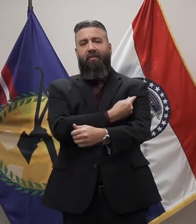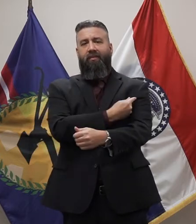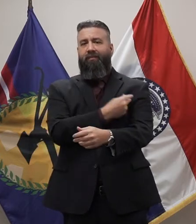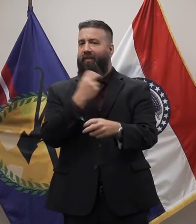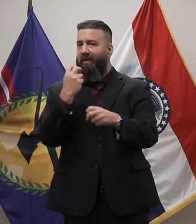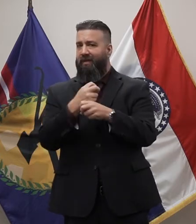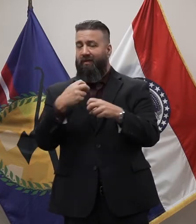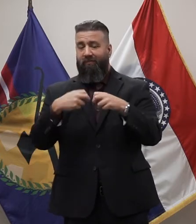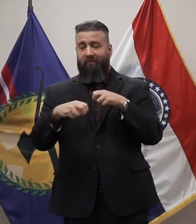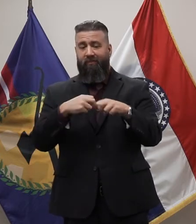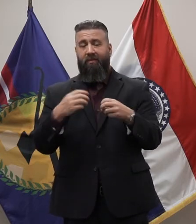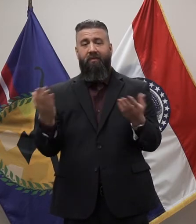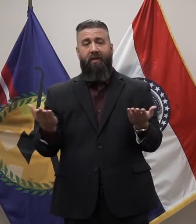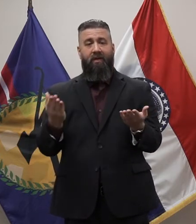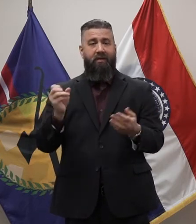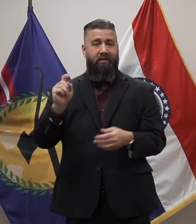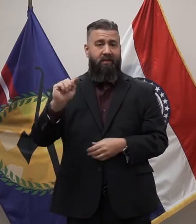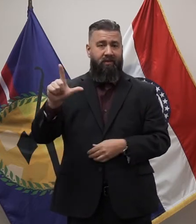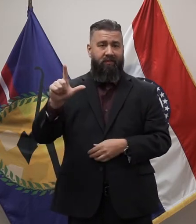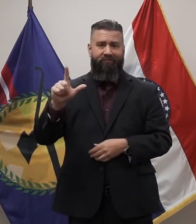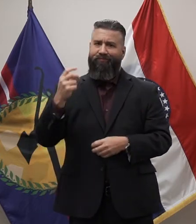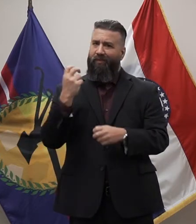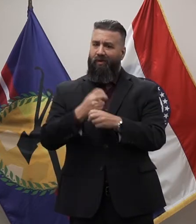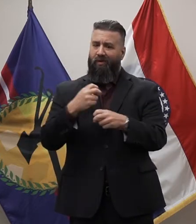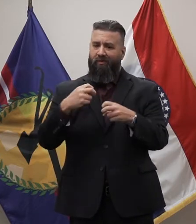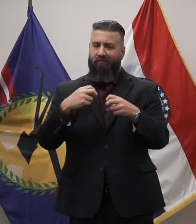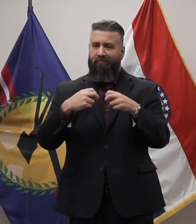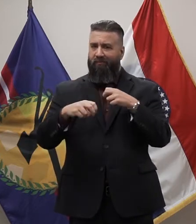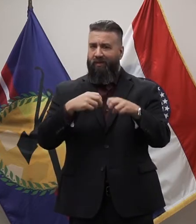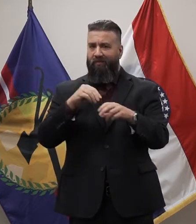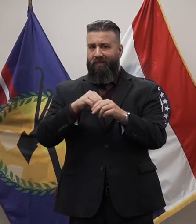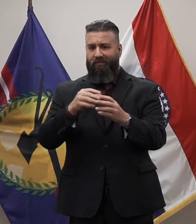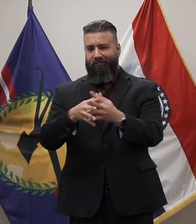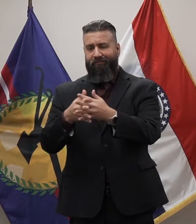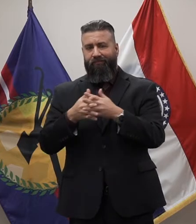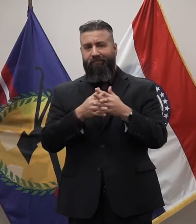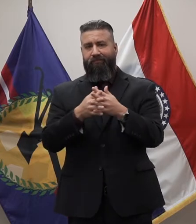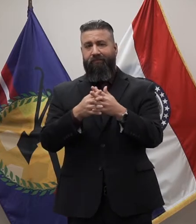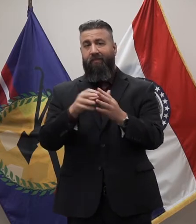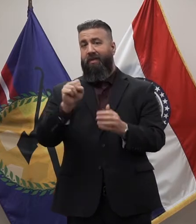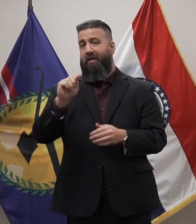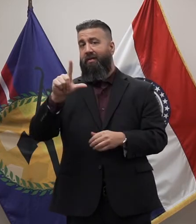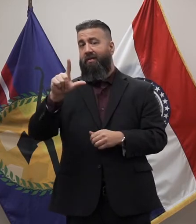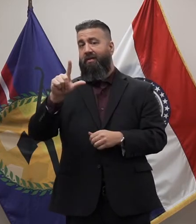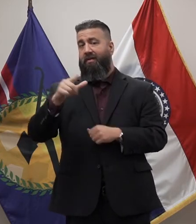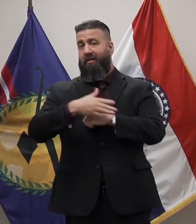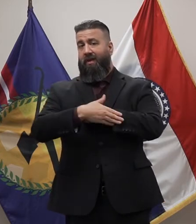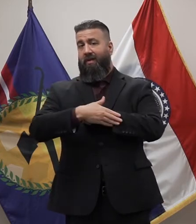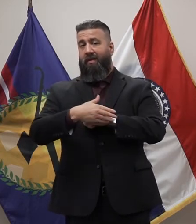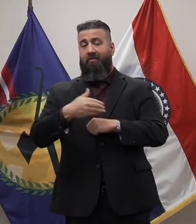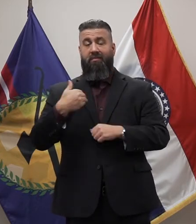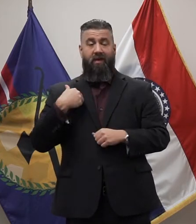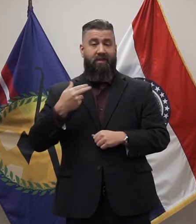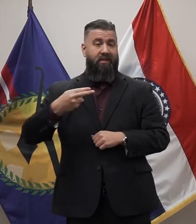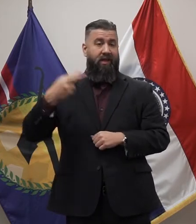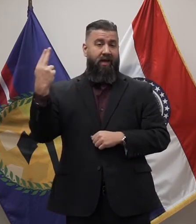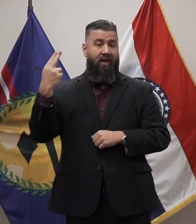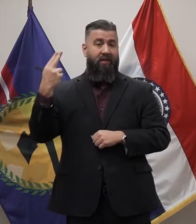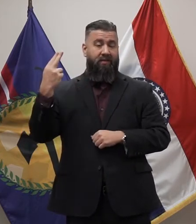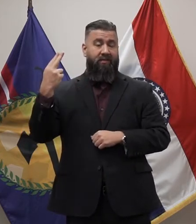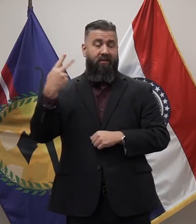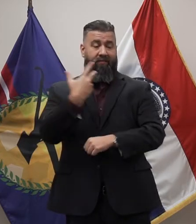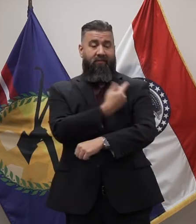tough problem here in St. Louis. It's a tough problem in our country. St. Louis County has the highest vaccination rate of any